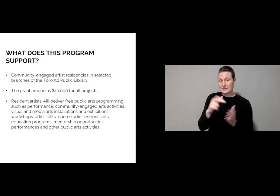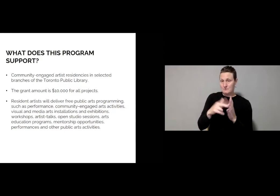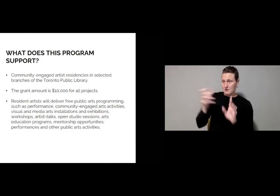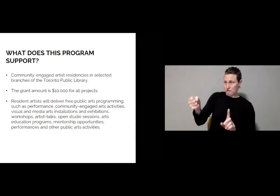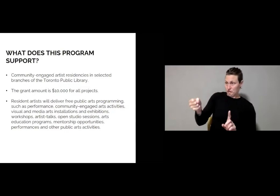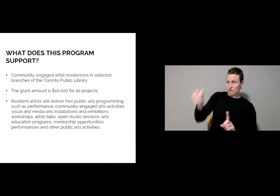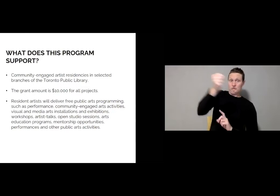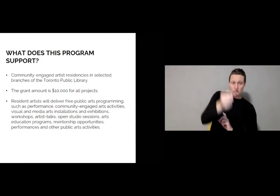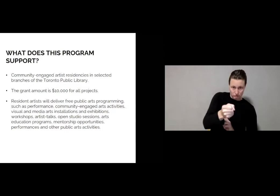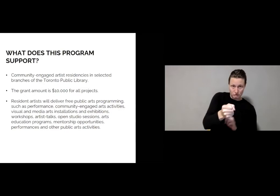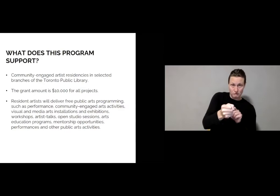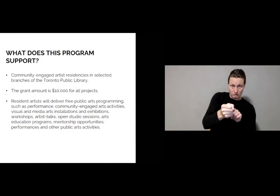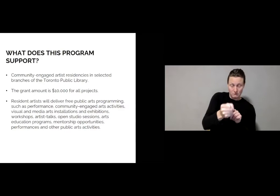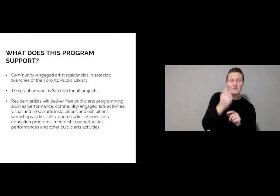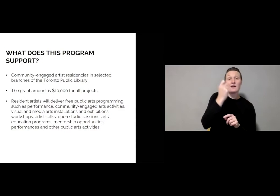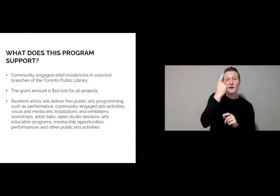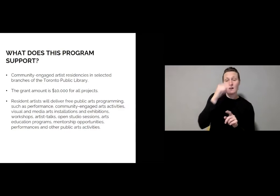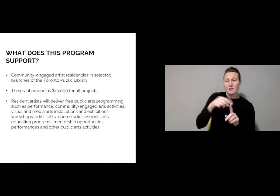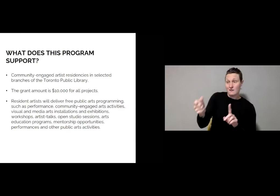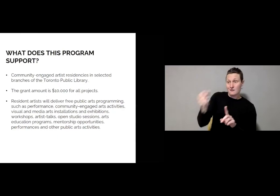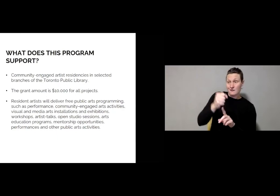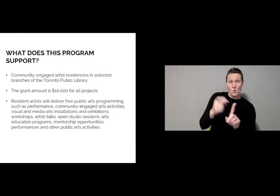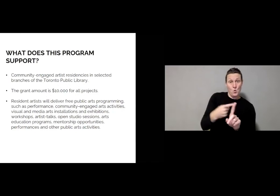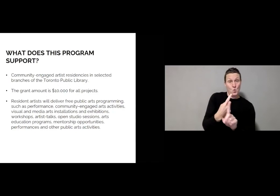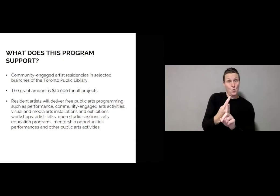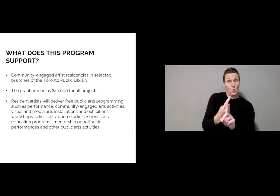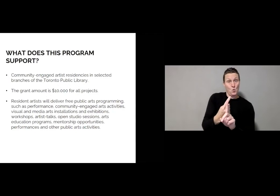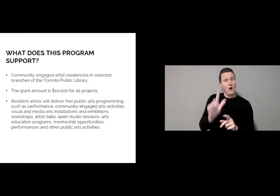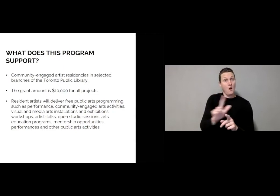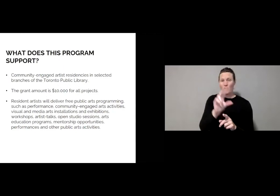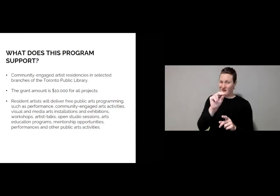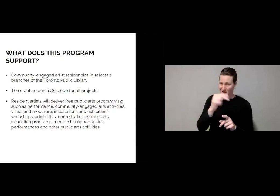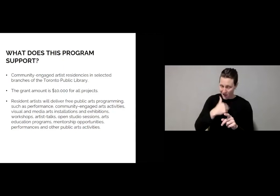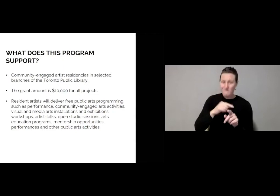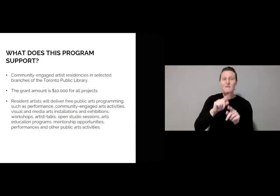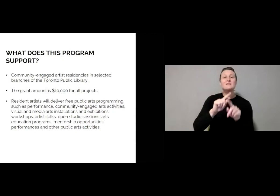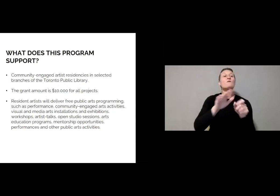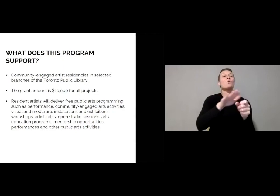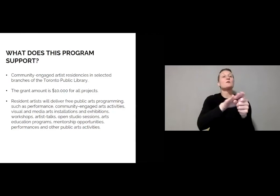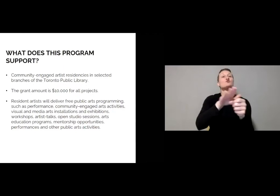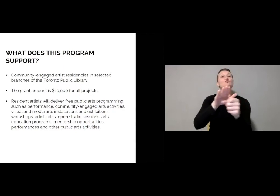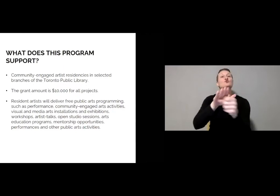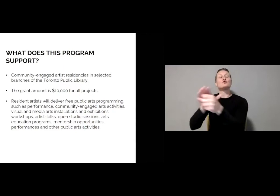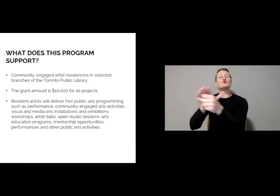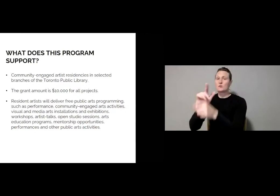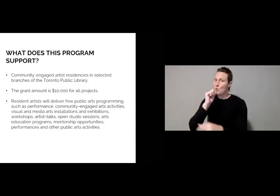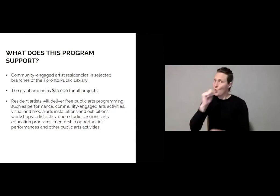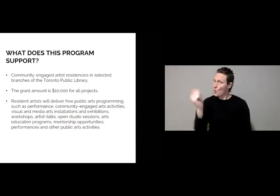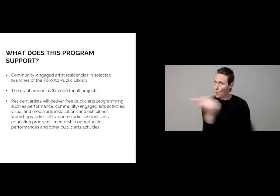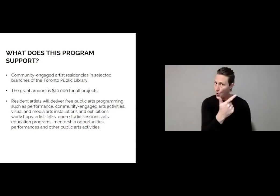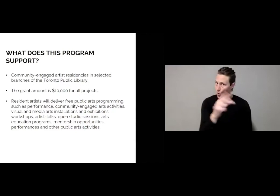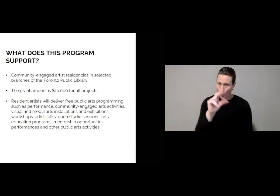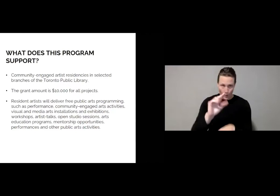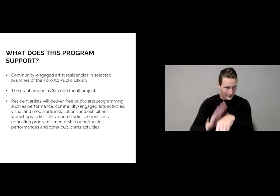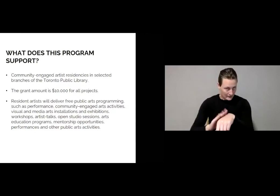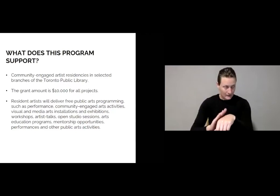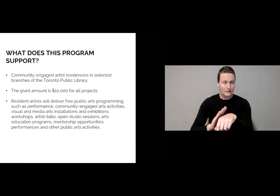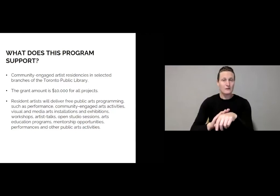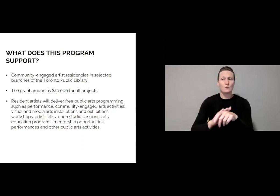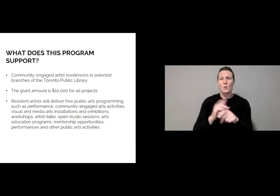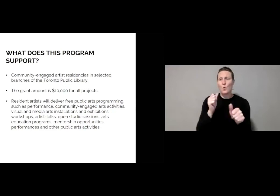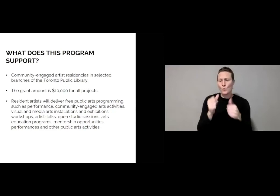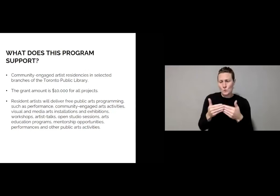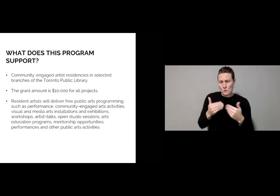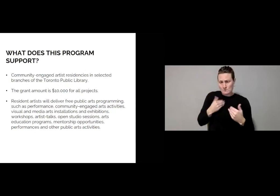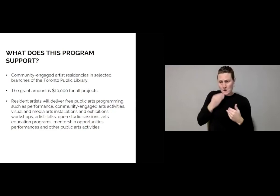in selected branches of the Toronto Public Library. So it's not all the branches in the city or whichever branch is closest to your